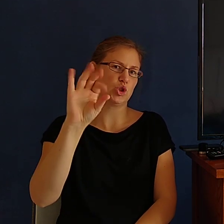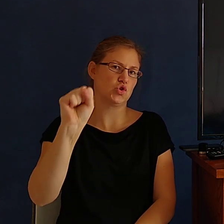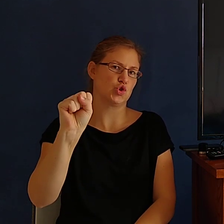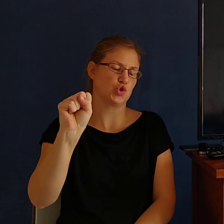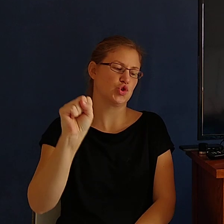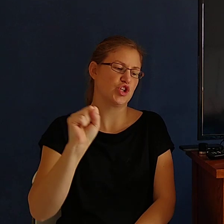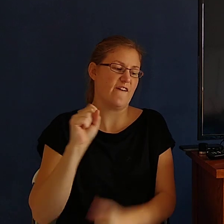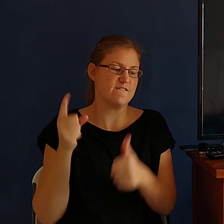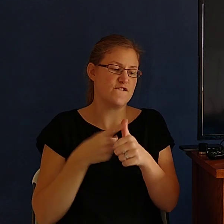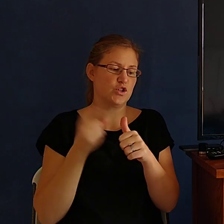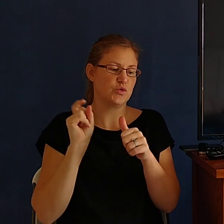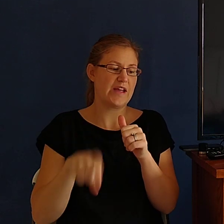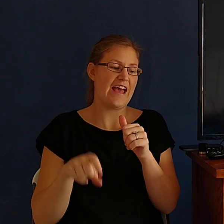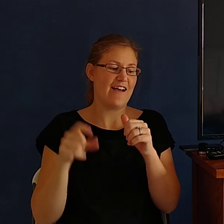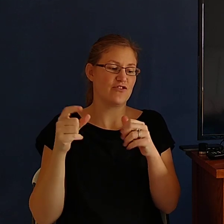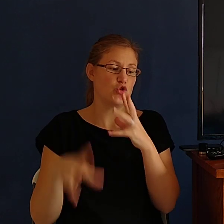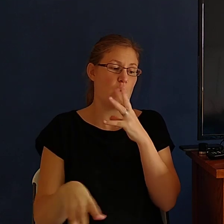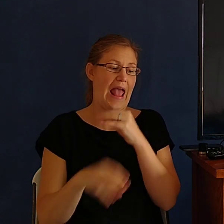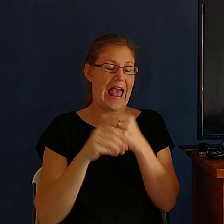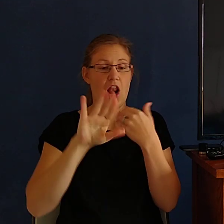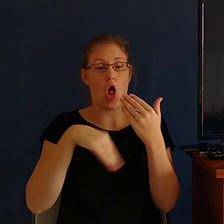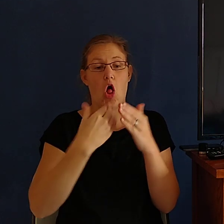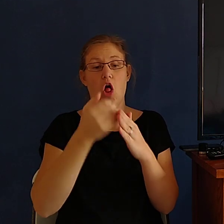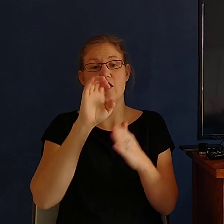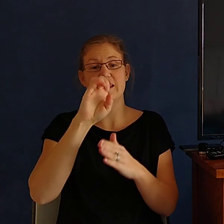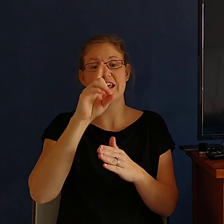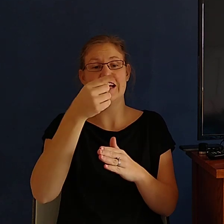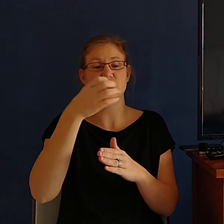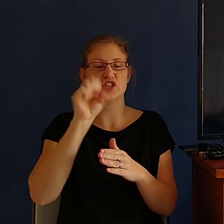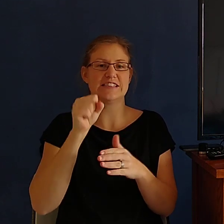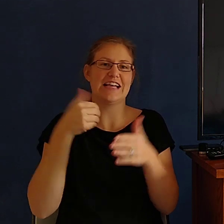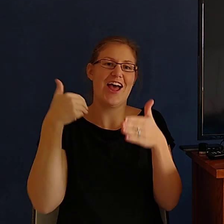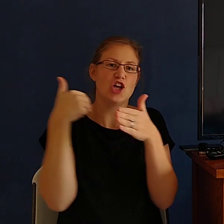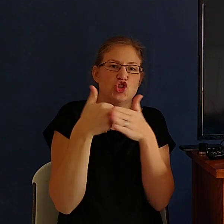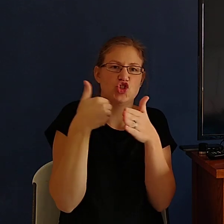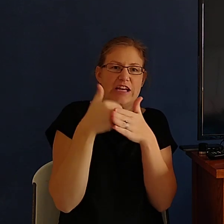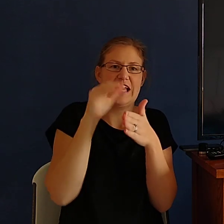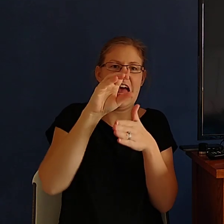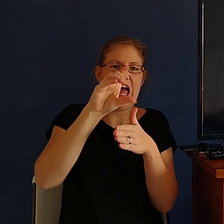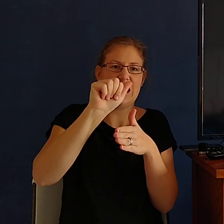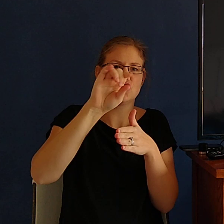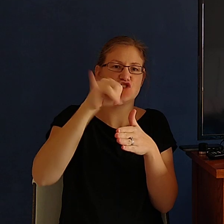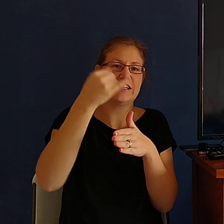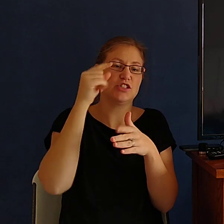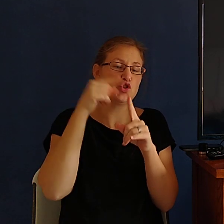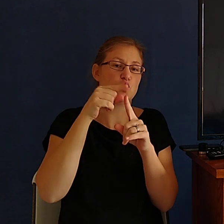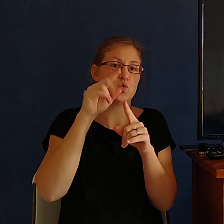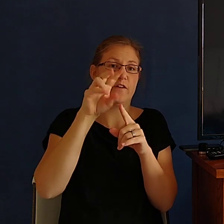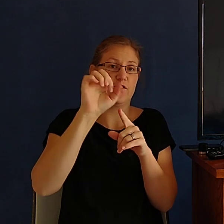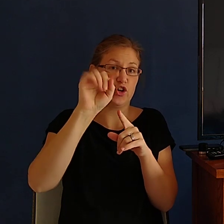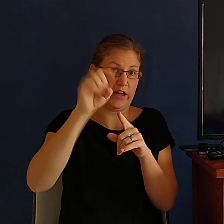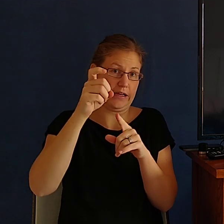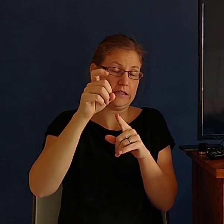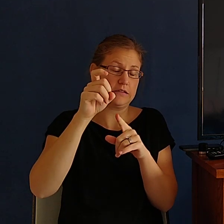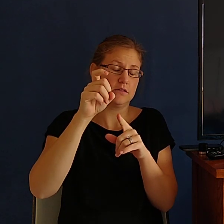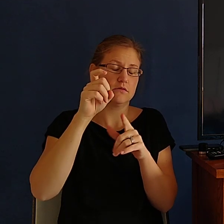of the edges incident to the vertex, to the first vertex that we chose, which is the root. So